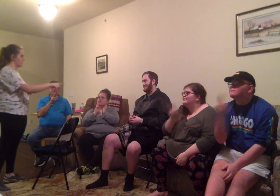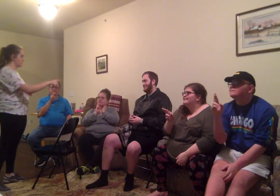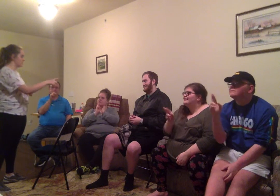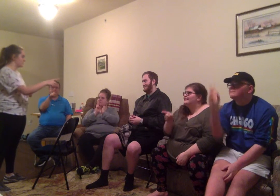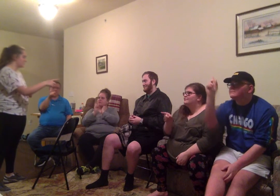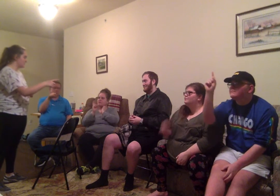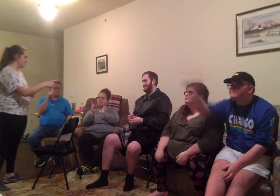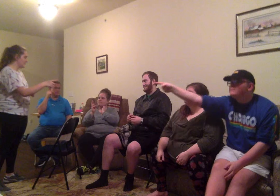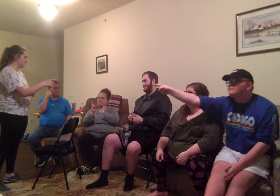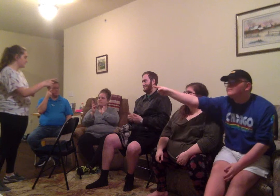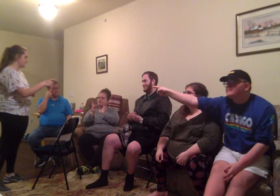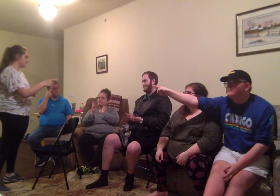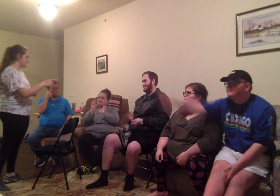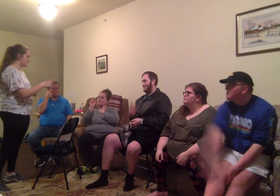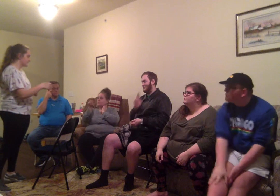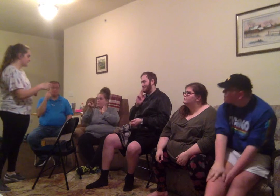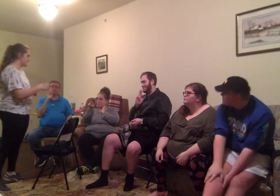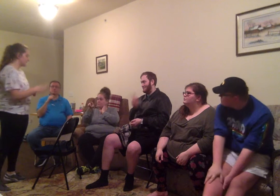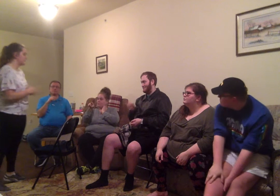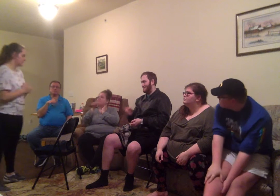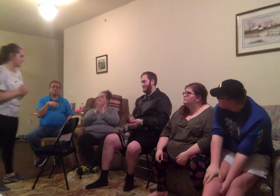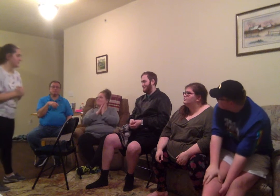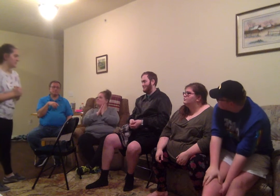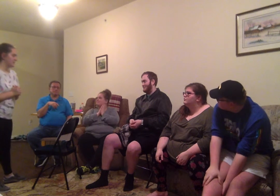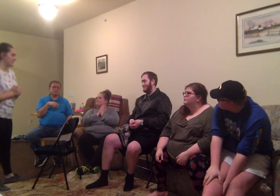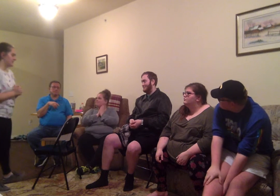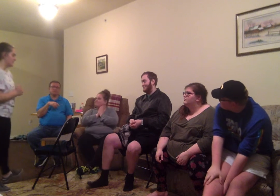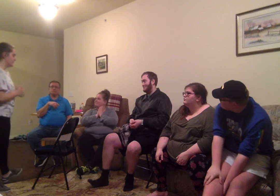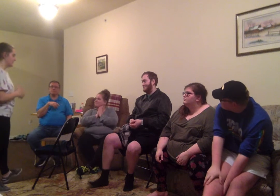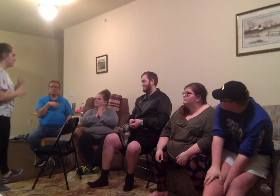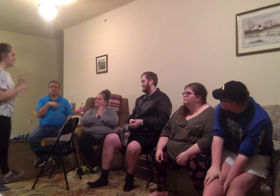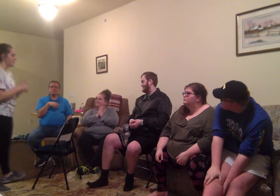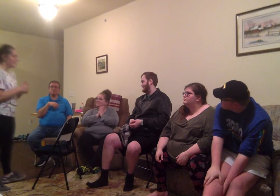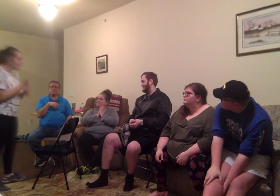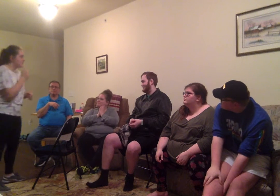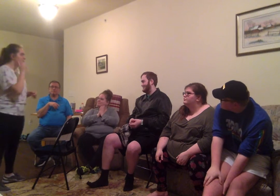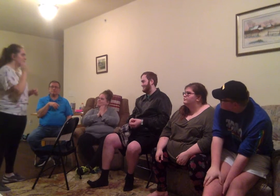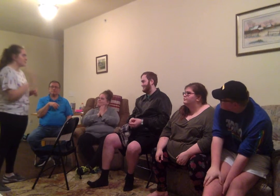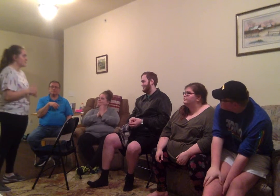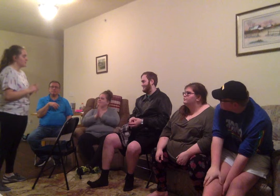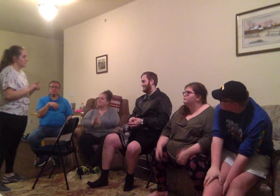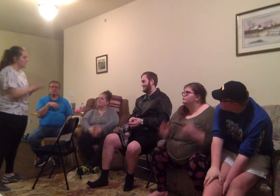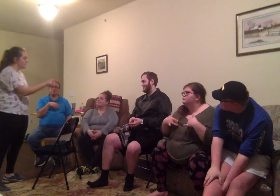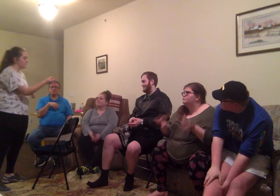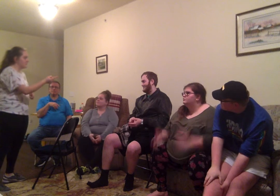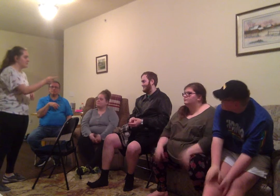you. Mm-hmm. But most deaf people will just be like, how are you?